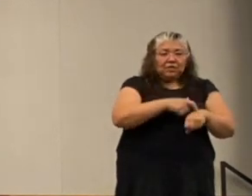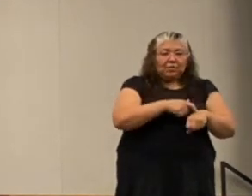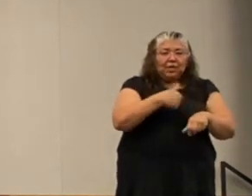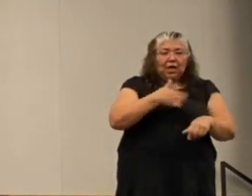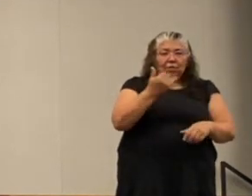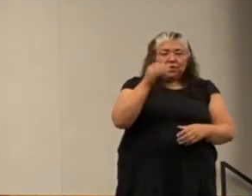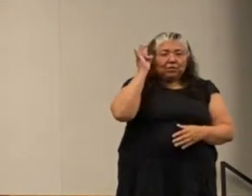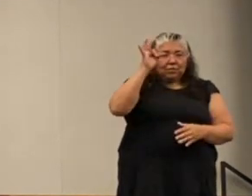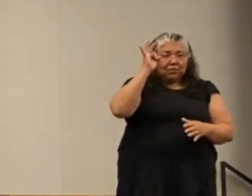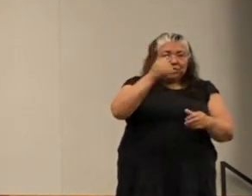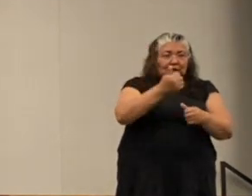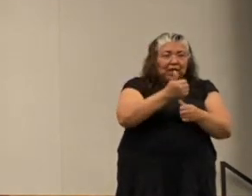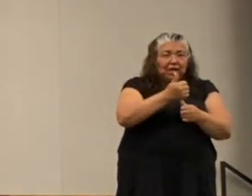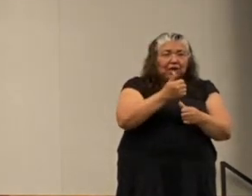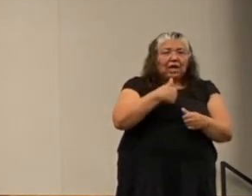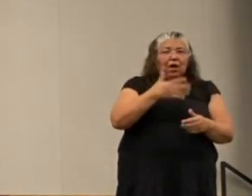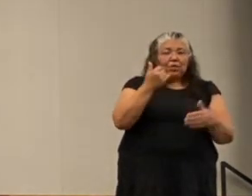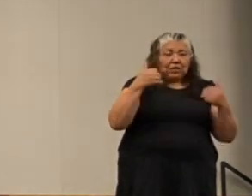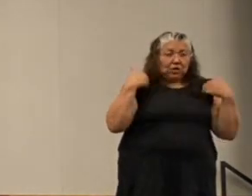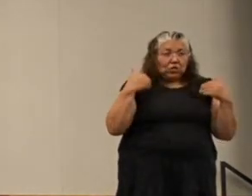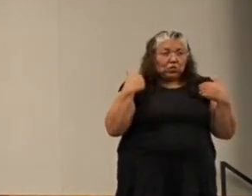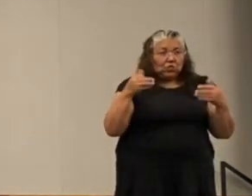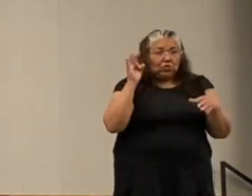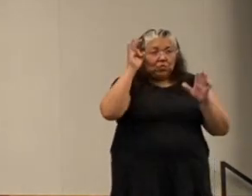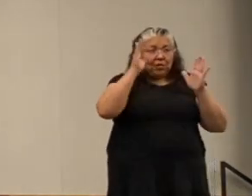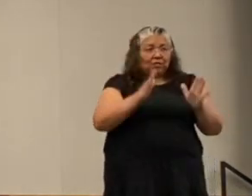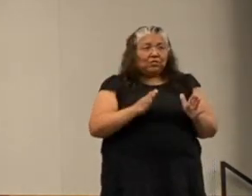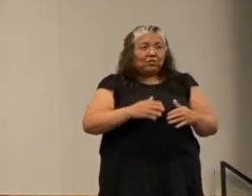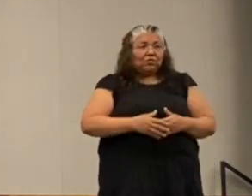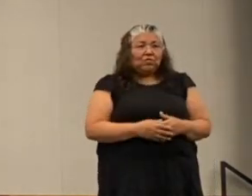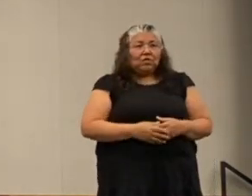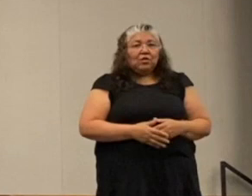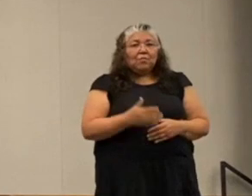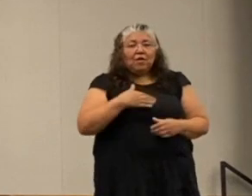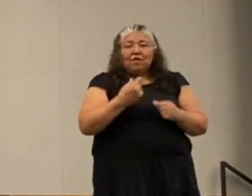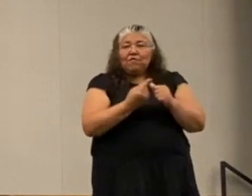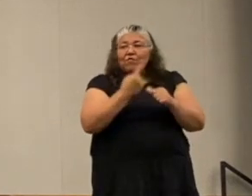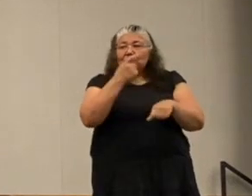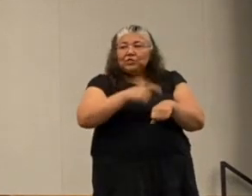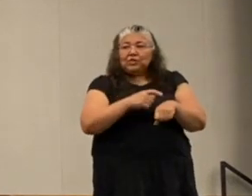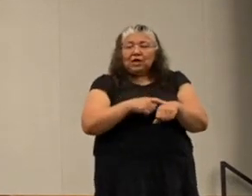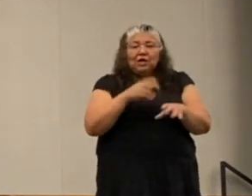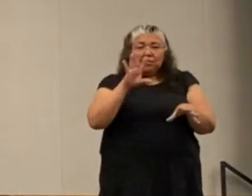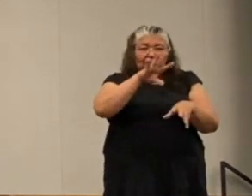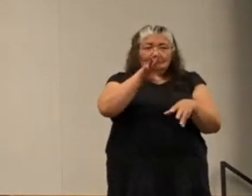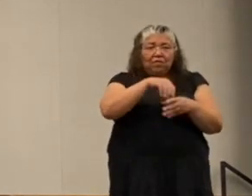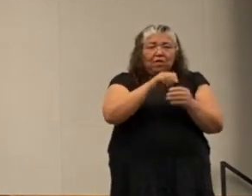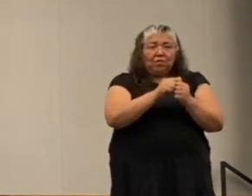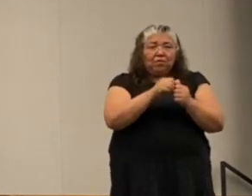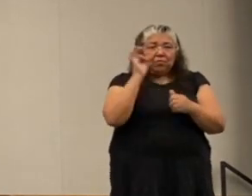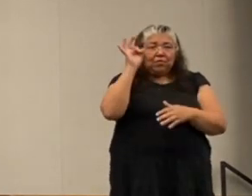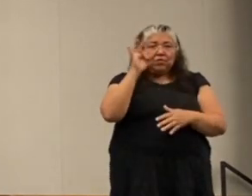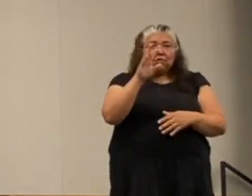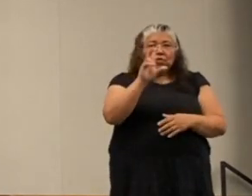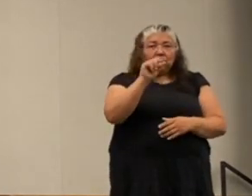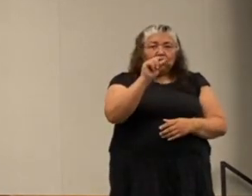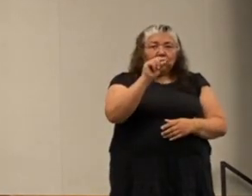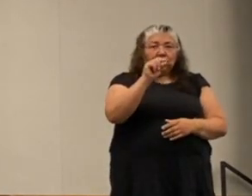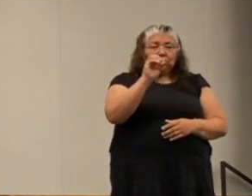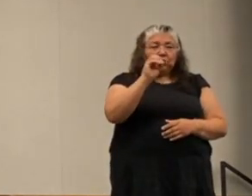a ministry. I was a youth pastor, and it was my very first time being into the ministry. It was